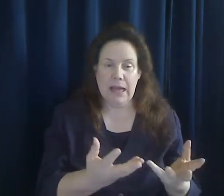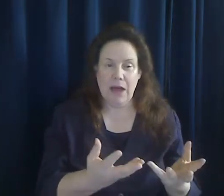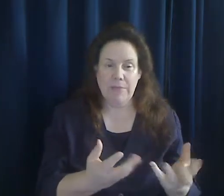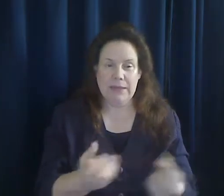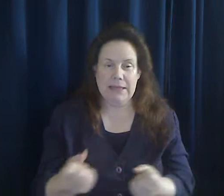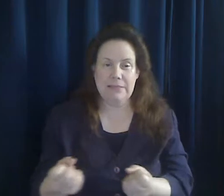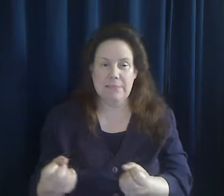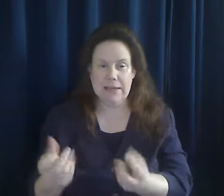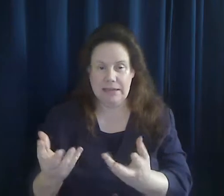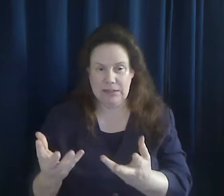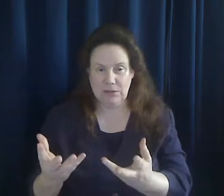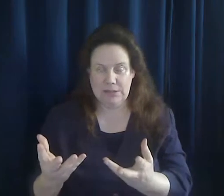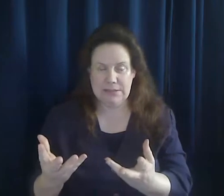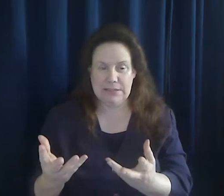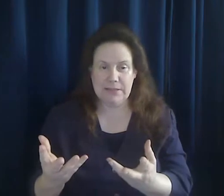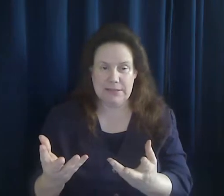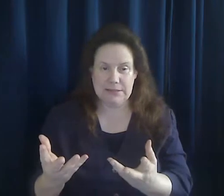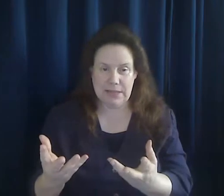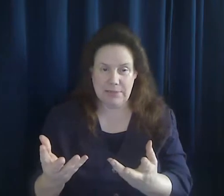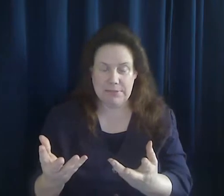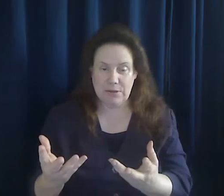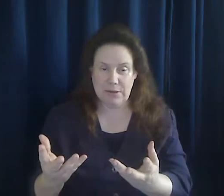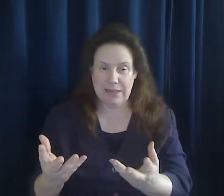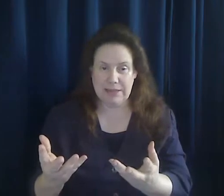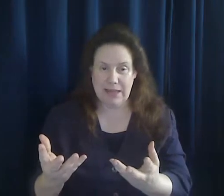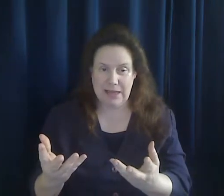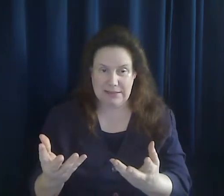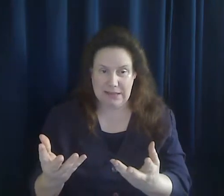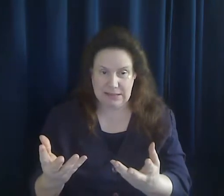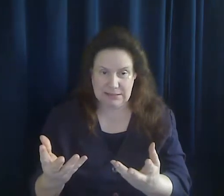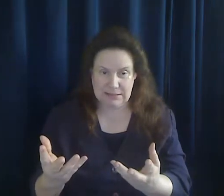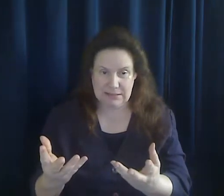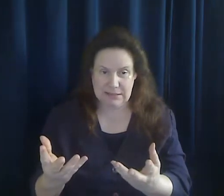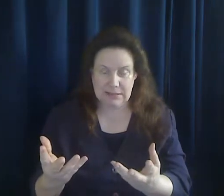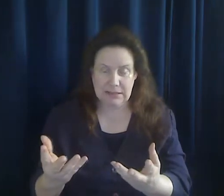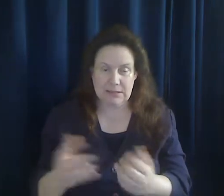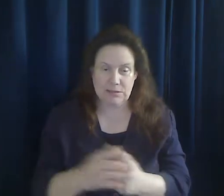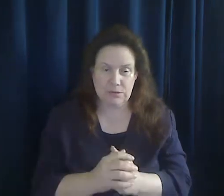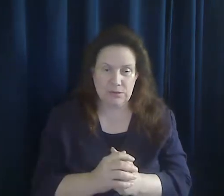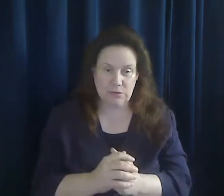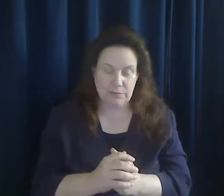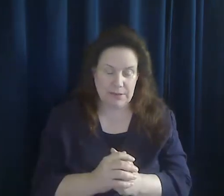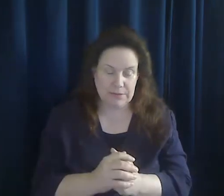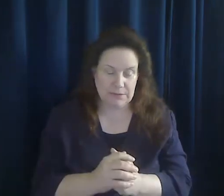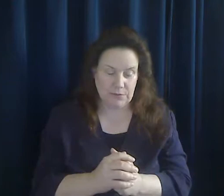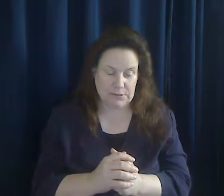How many and many looks the same. So again, context is going to make the difference.